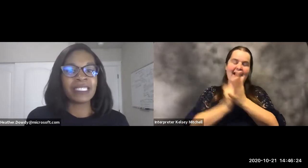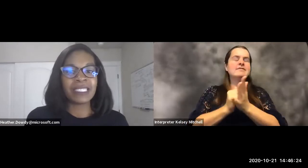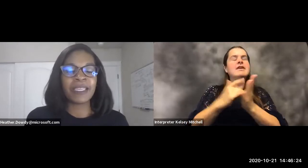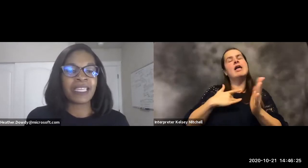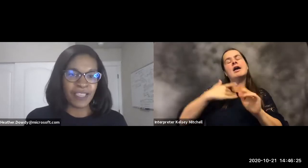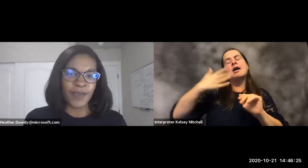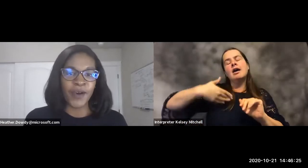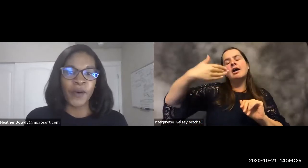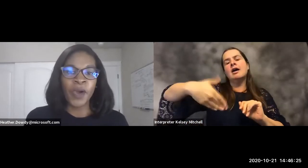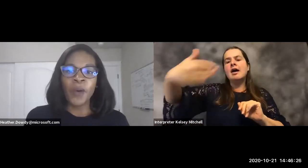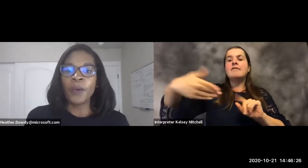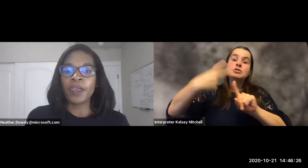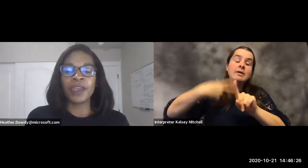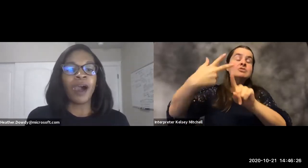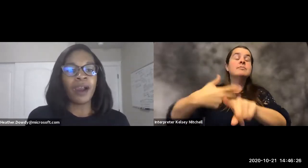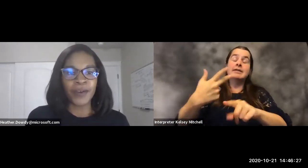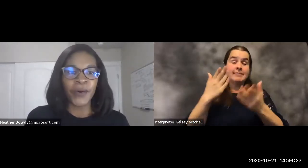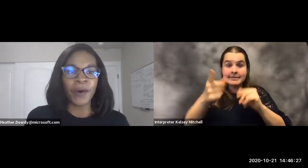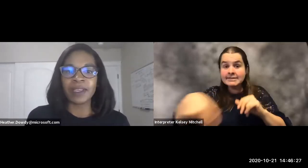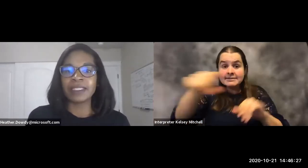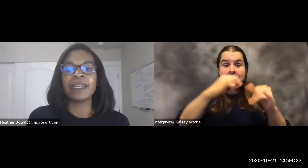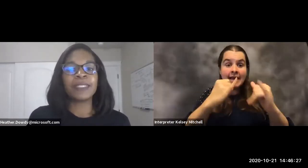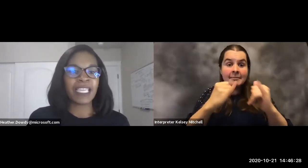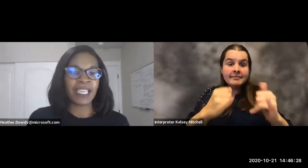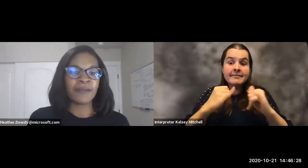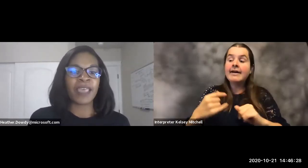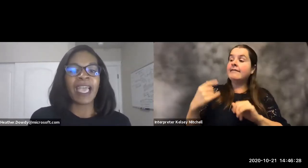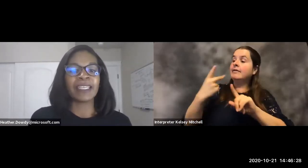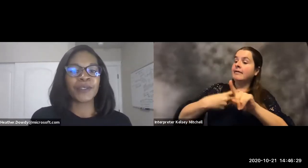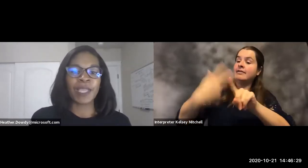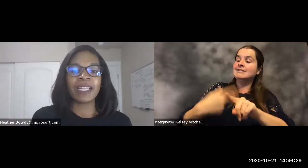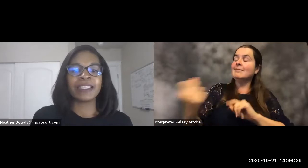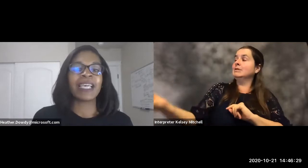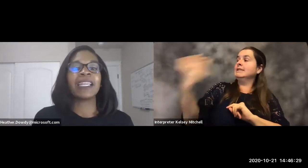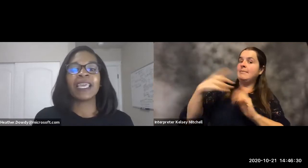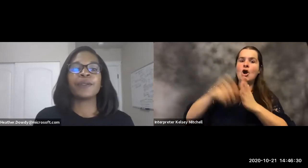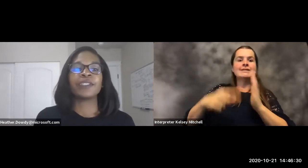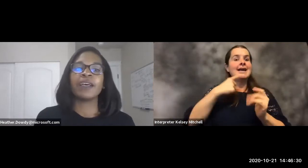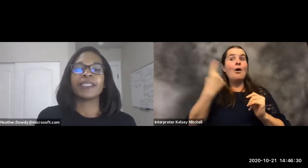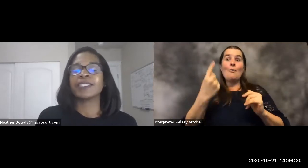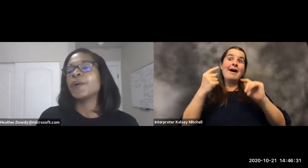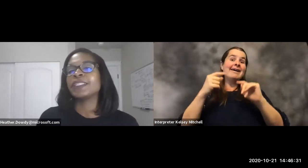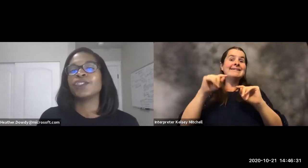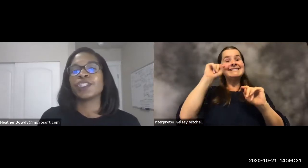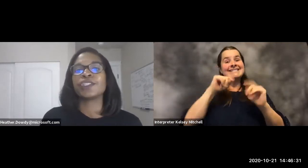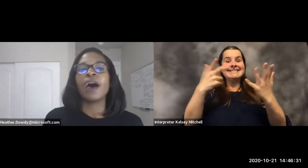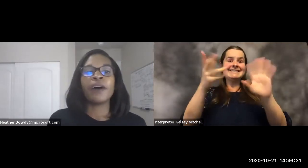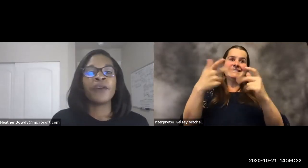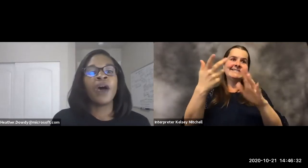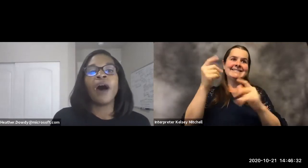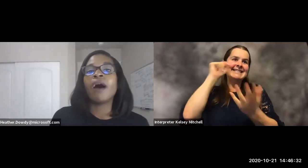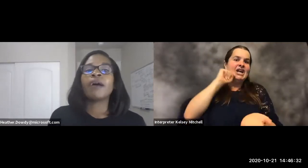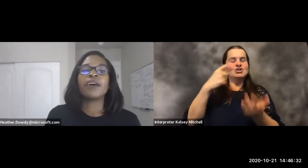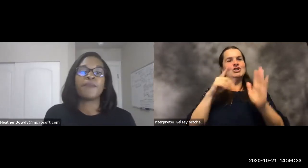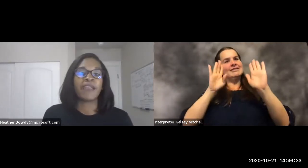network sends me an email with an article on some team that has created sign language gloves that's going to just